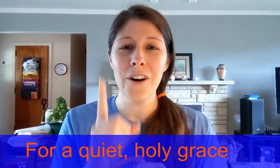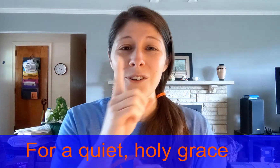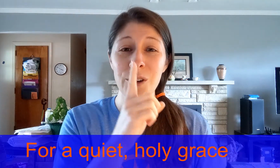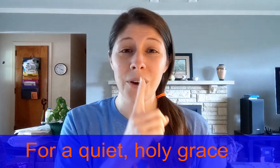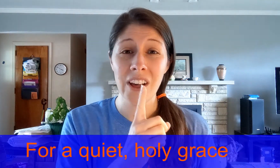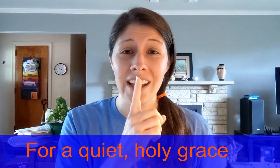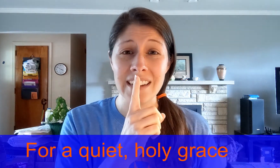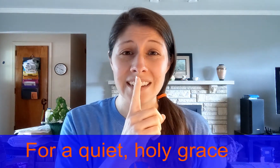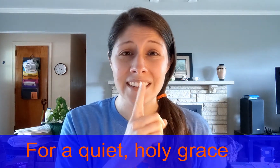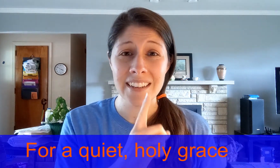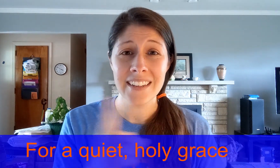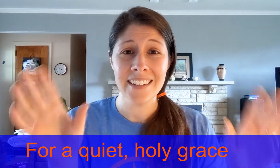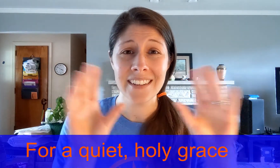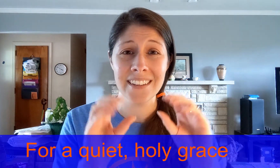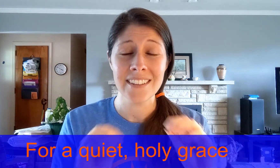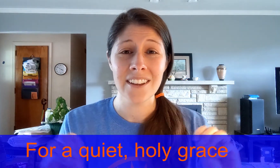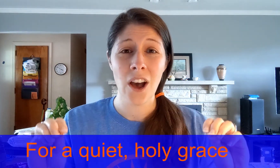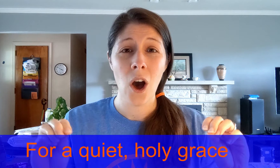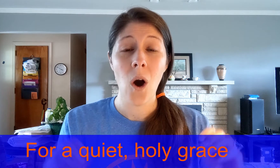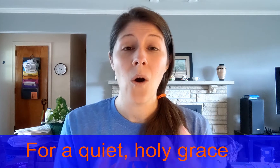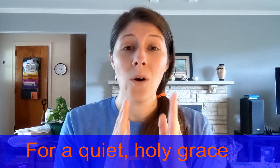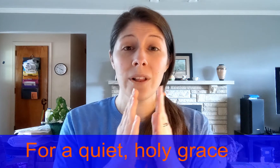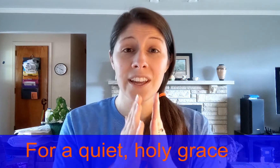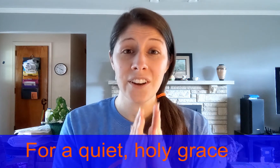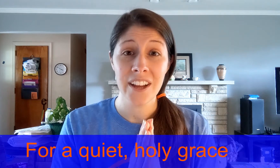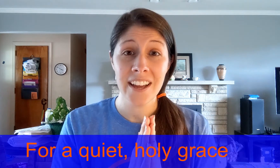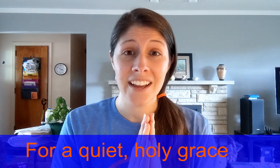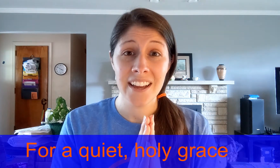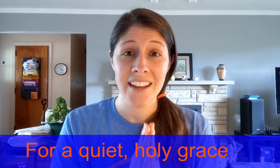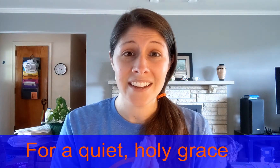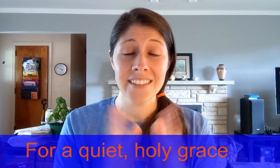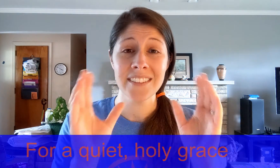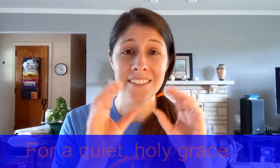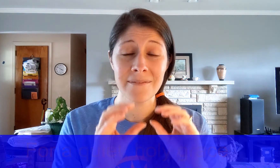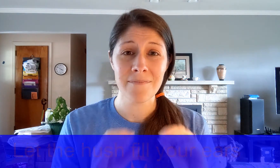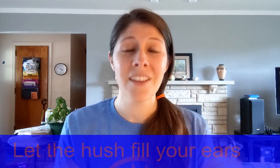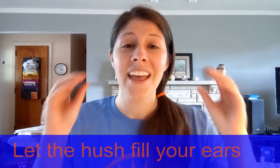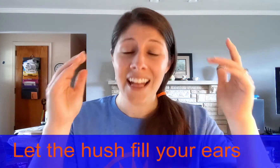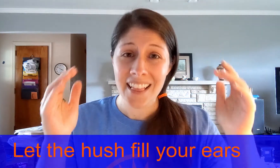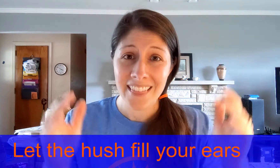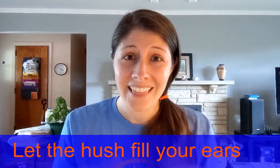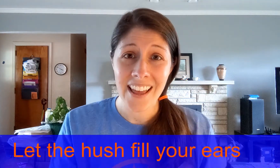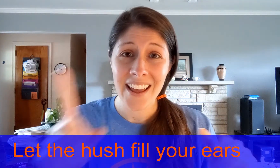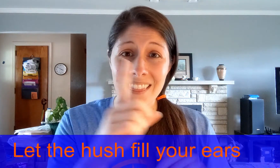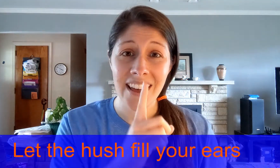a quiet, holy grace. Let the